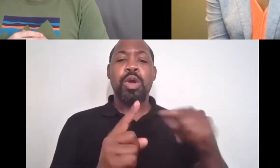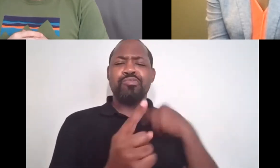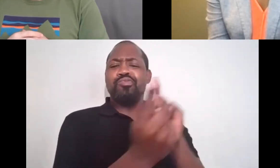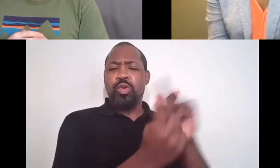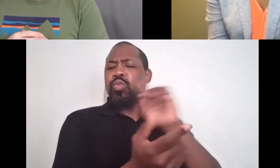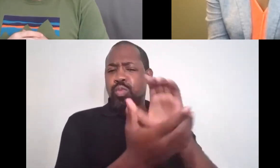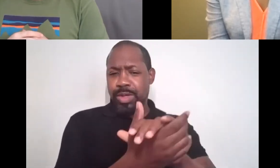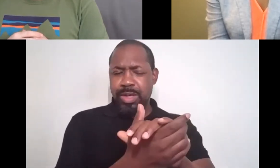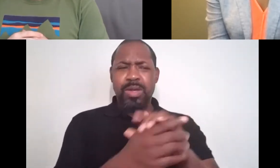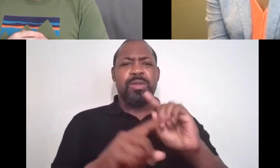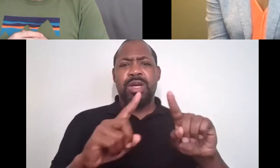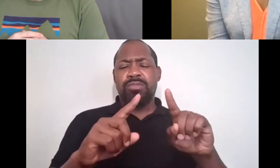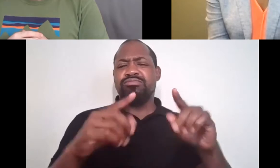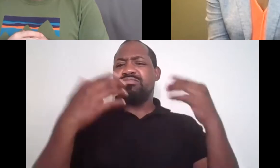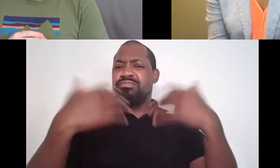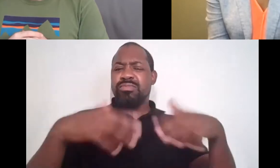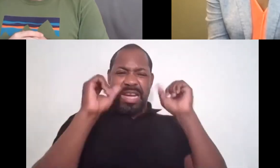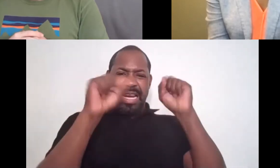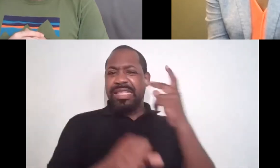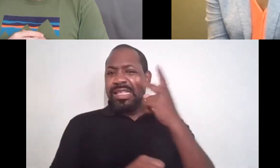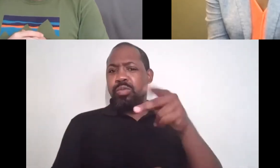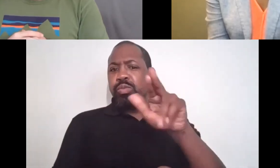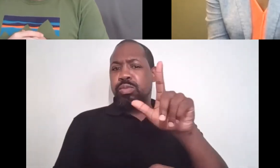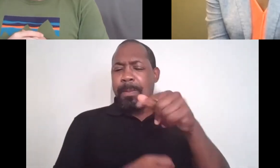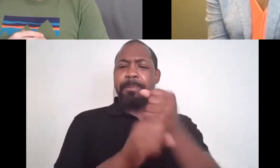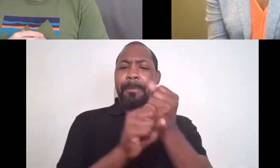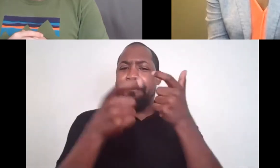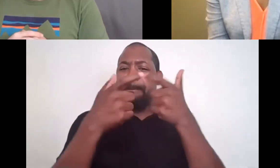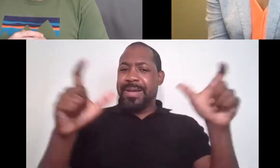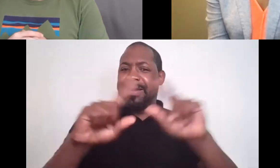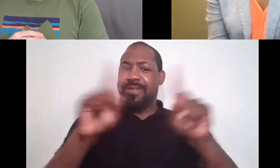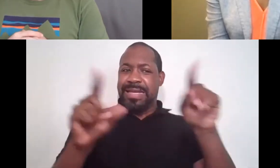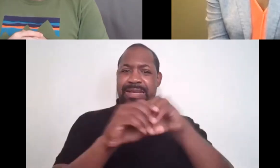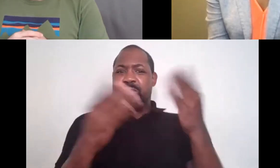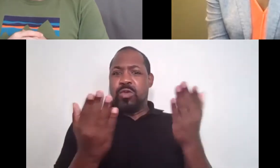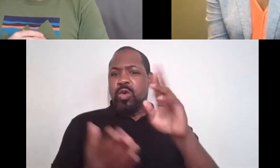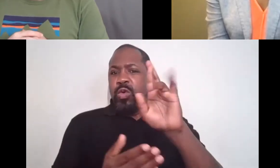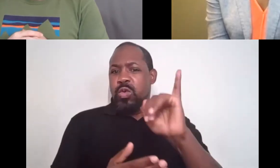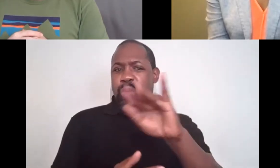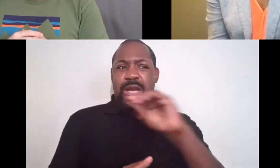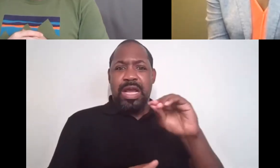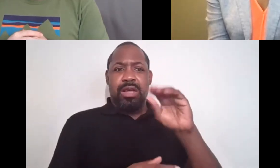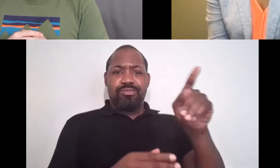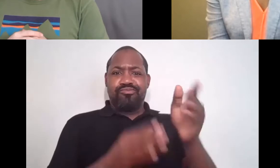Unfortunately, I didn't have the opportunity to meet Paul, but I did meet his wife. And I can see Paul has made a big difference in Rhode